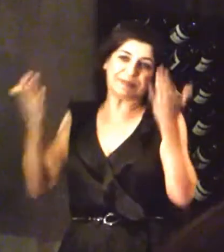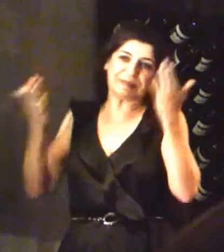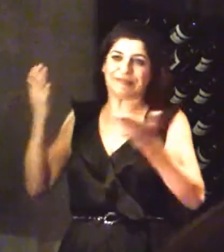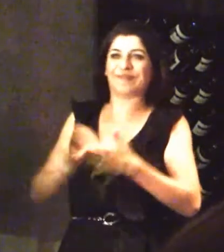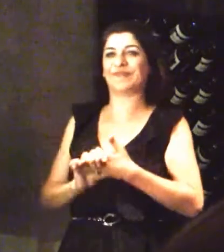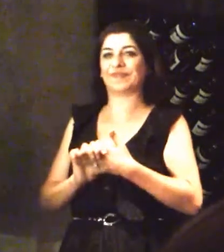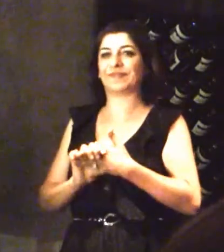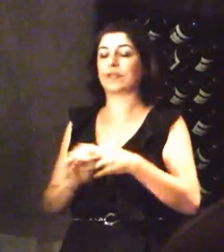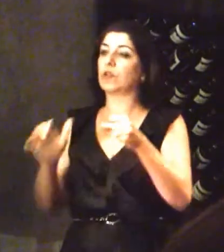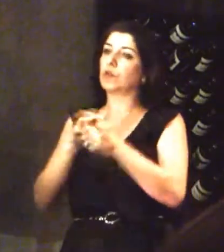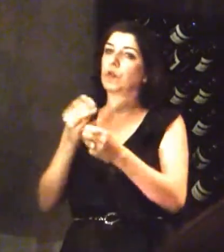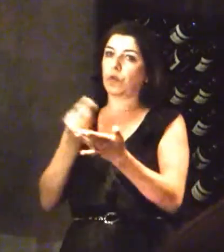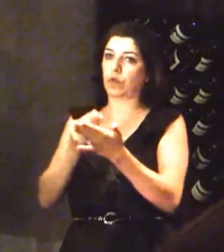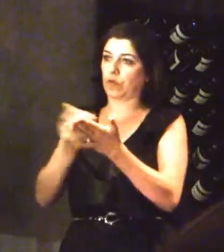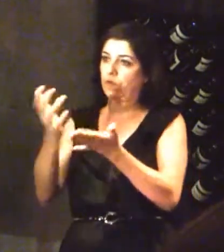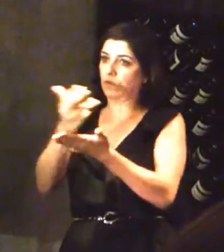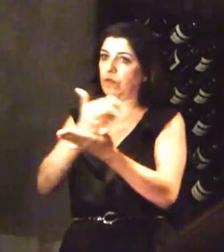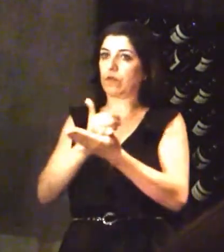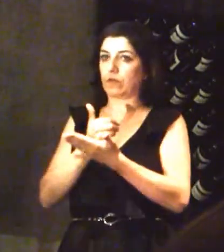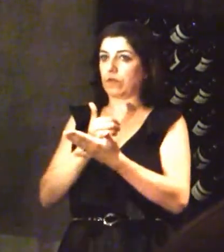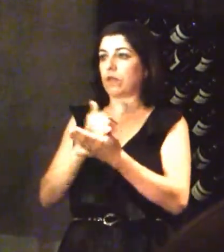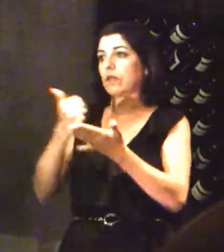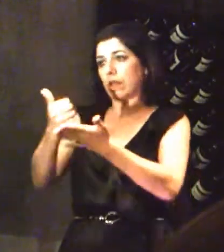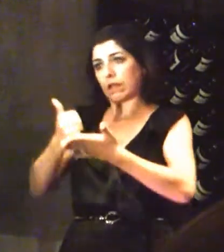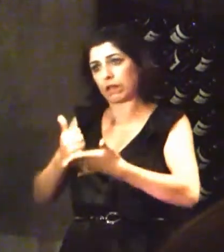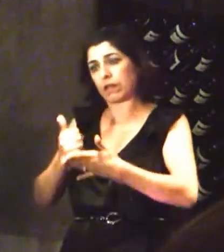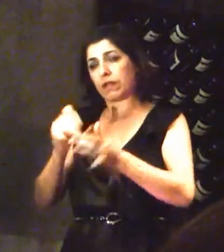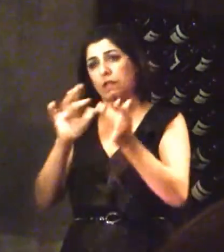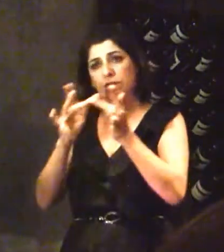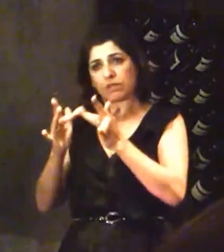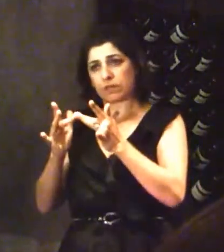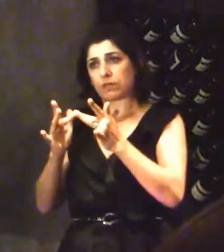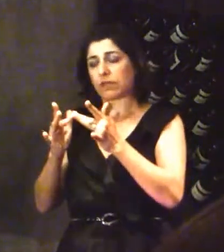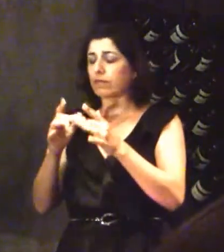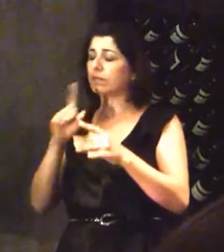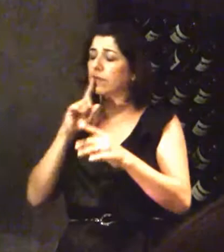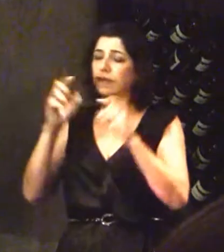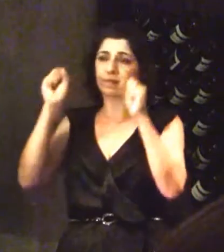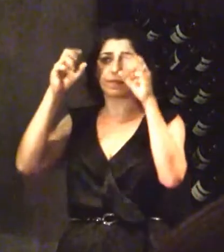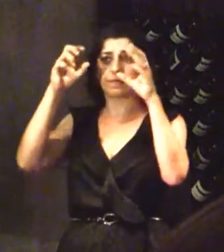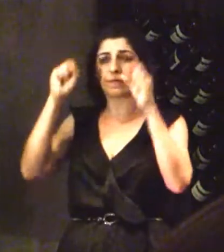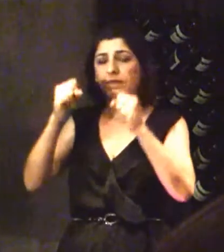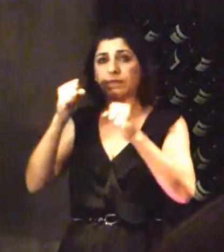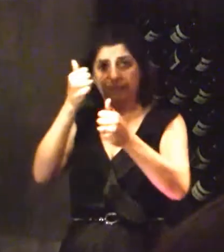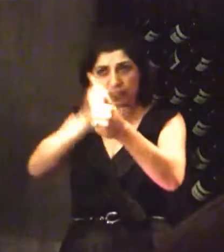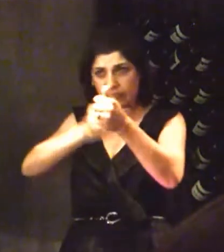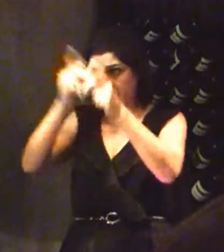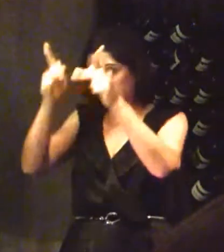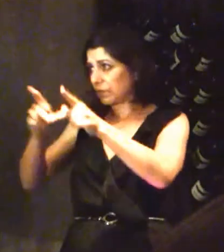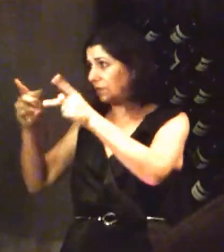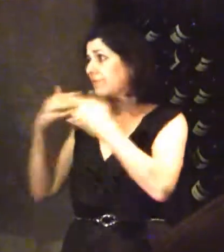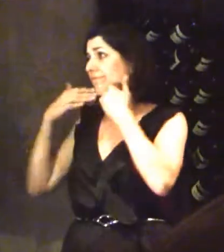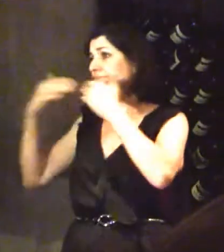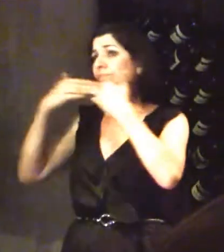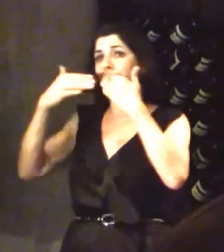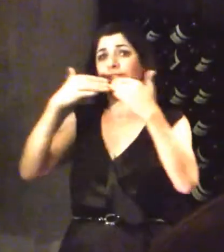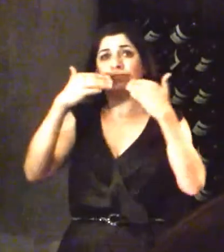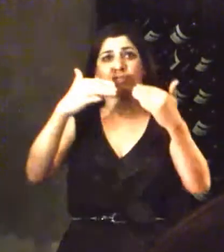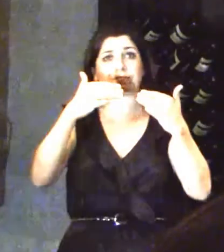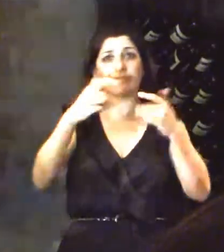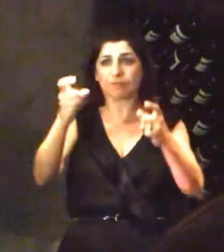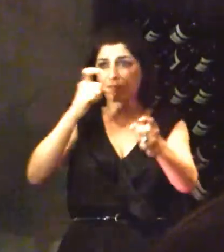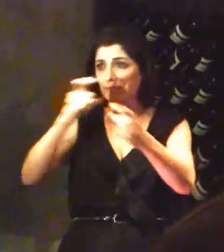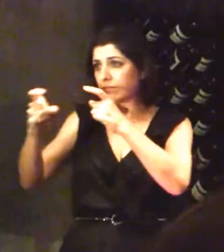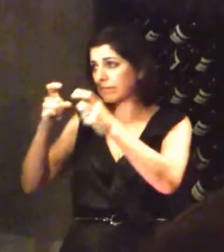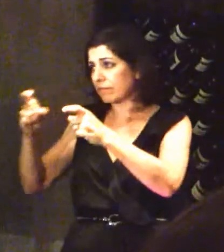the whole fundraising part and the help of the internet and what we're doing now is outstanding. And really, every single person that's here, thank you. Every single